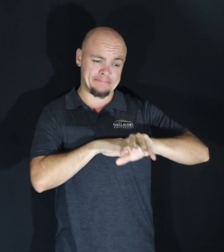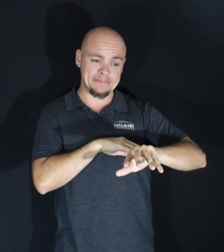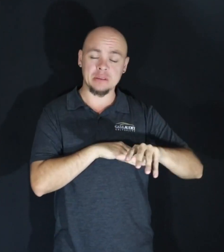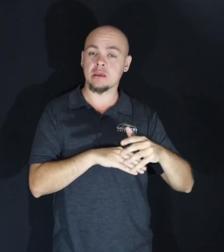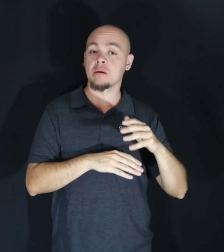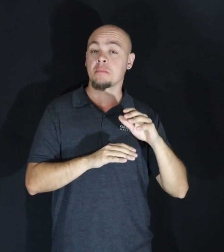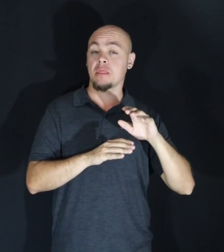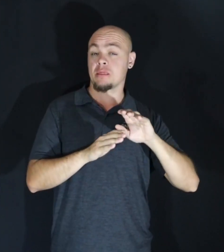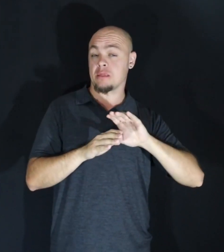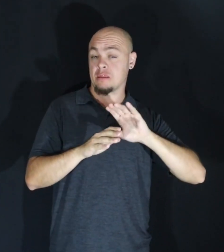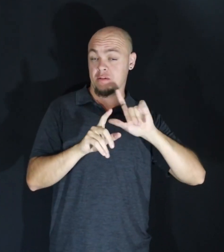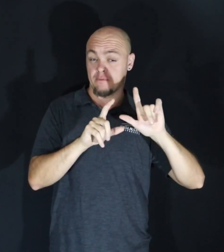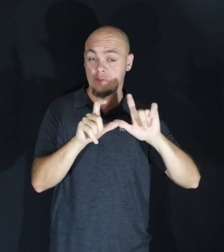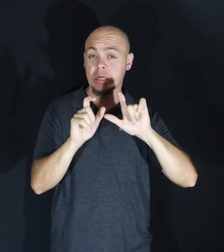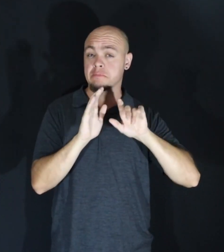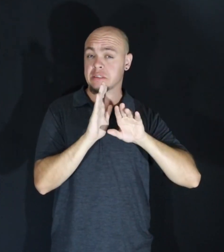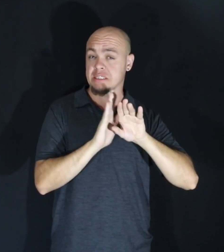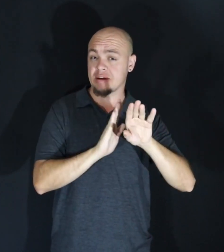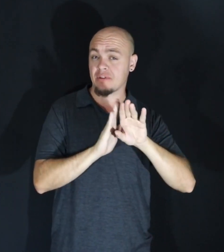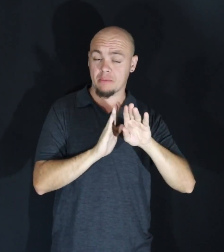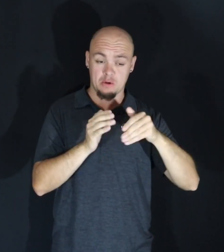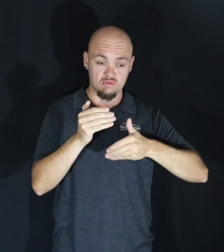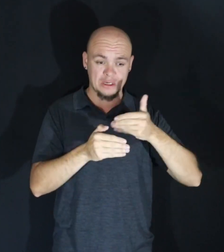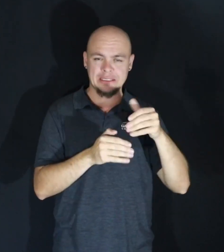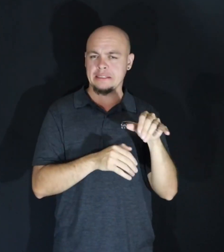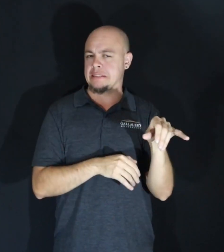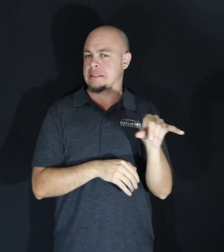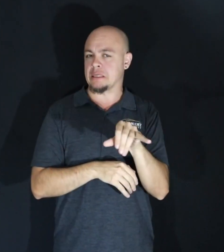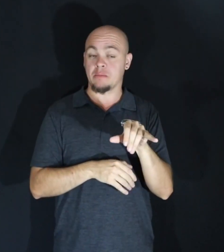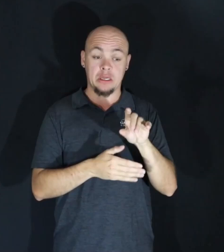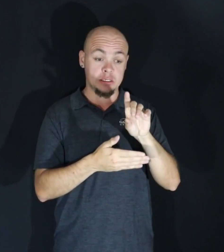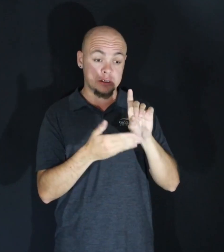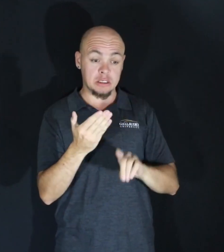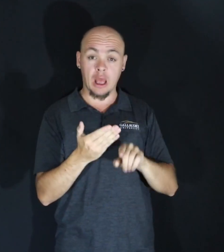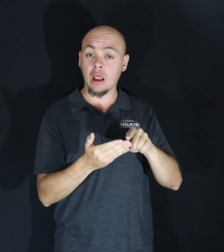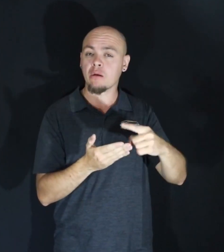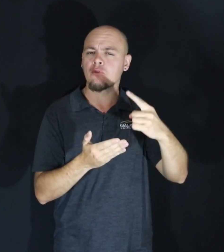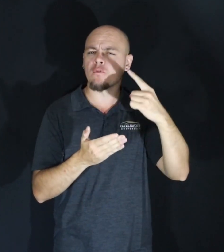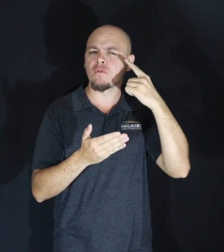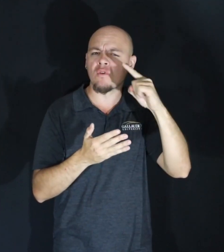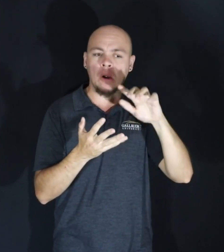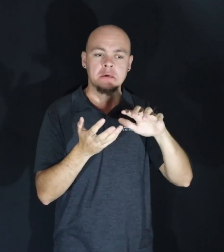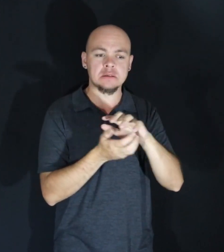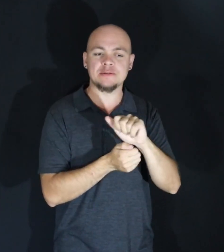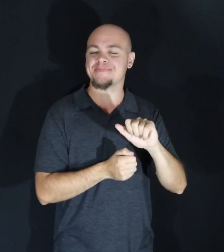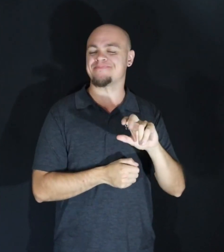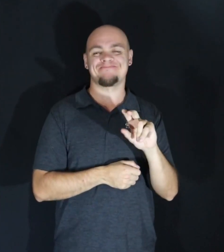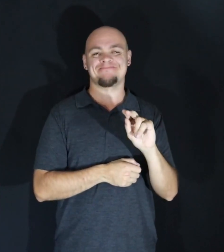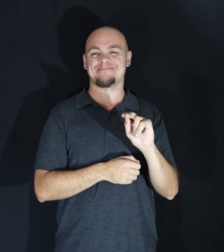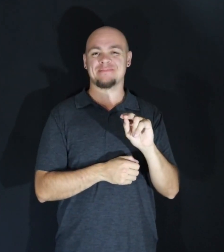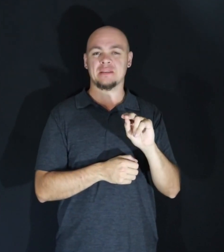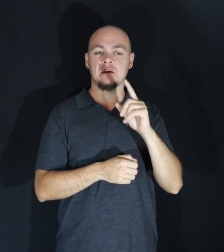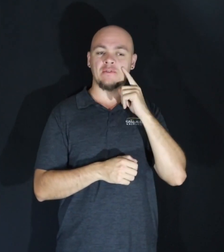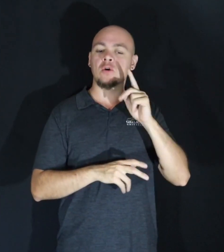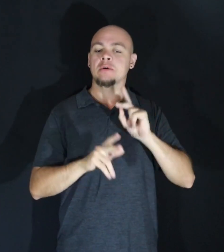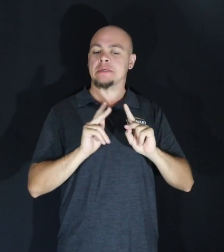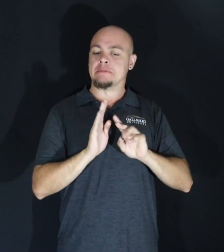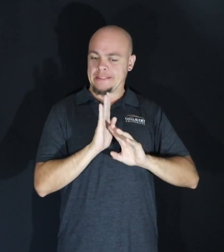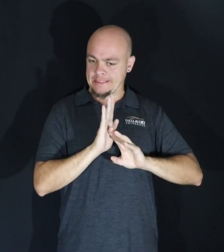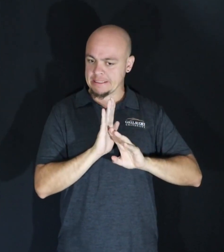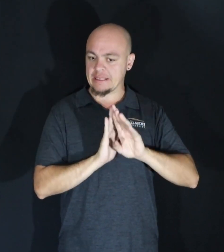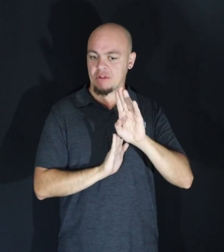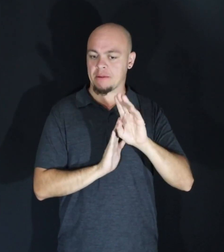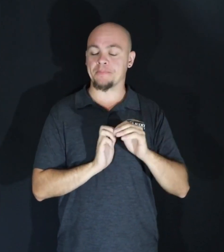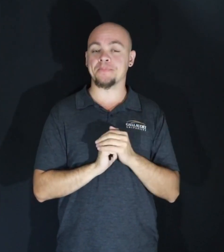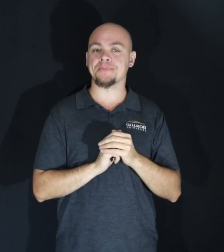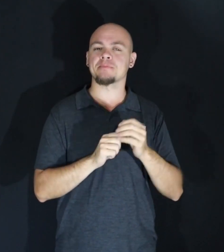development process, that dark place wasn't designed to destroy us. It was designed to develop us. Now,